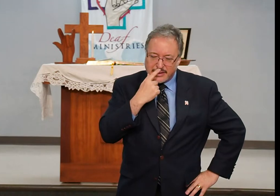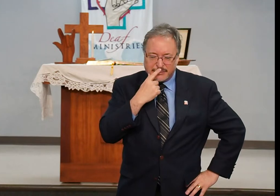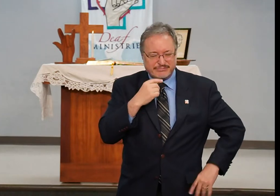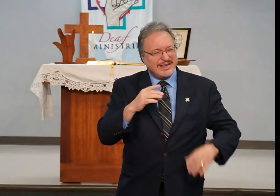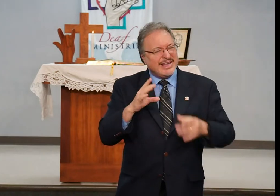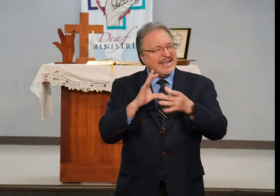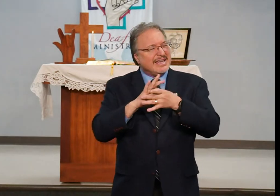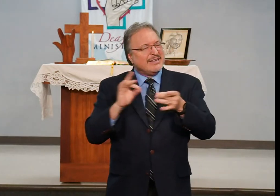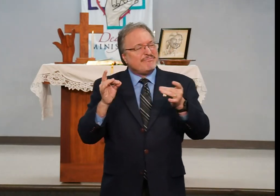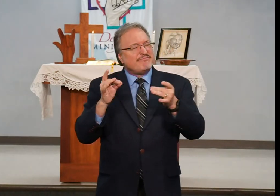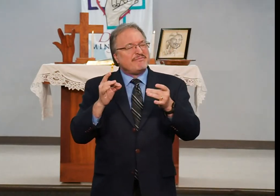know.